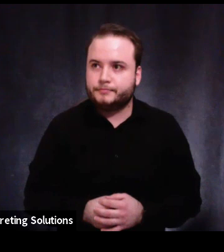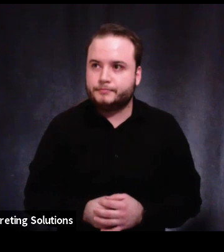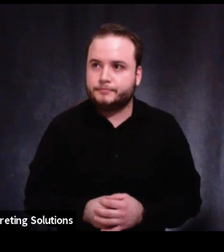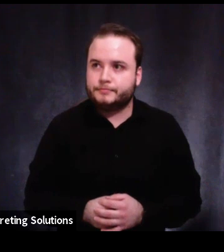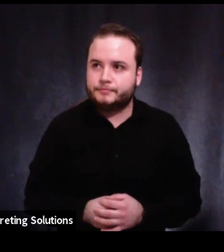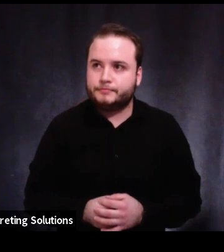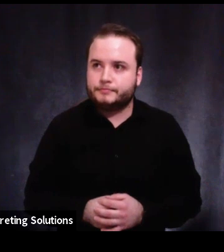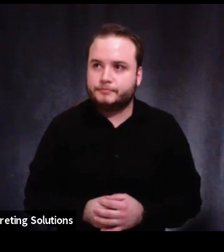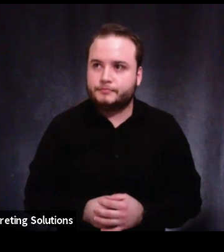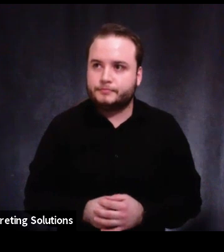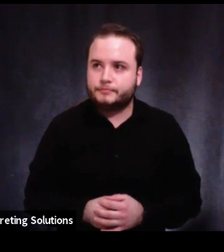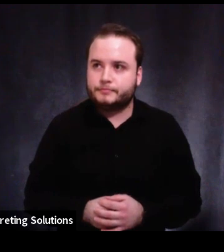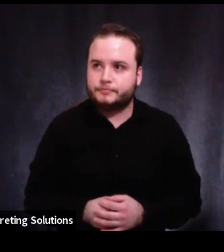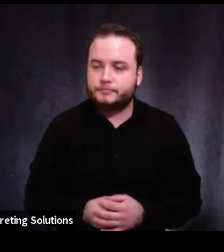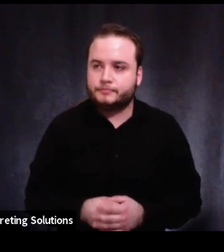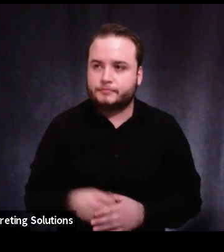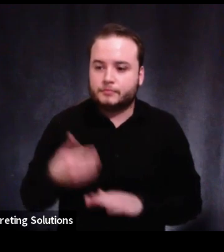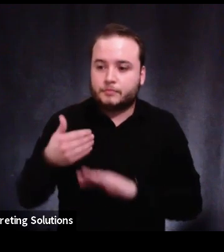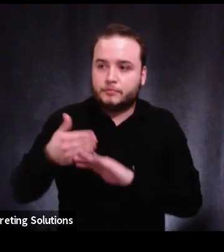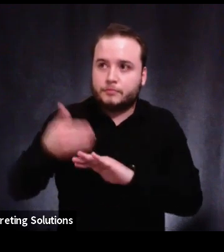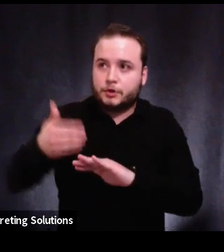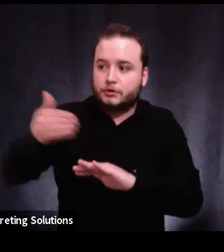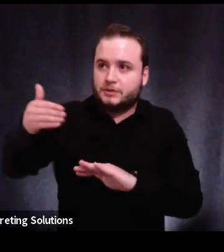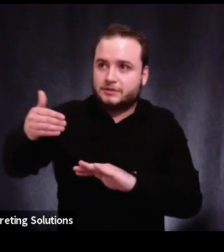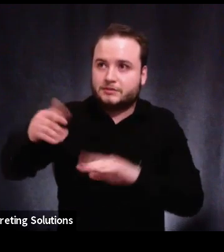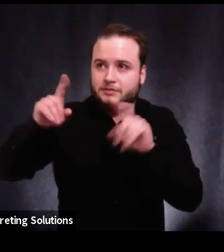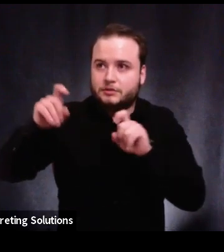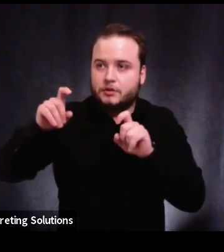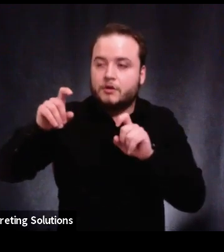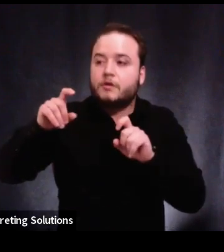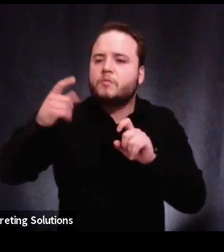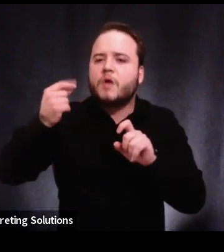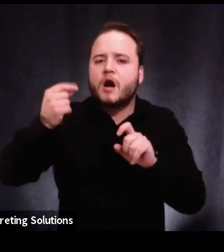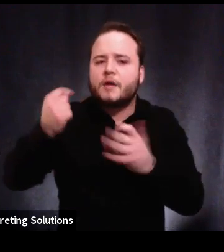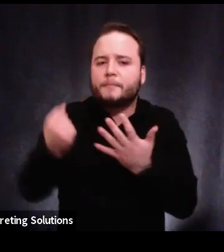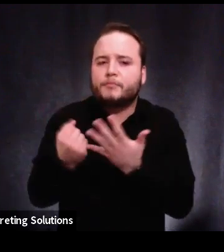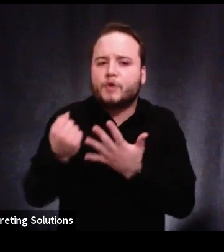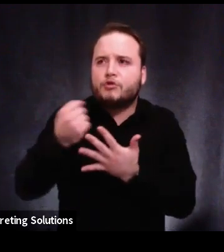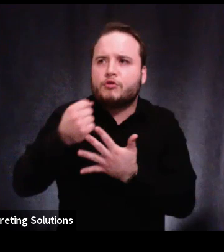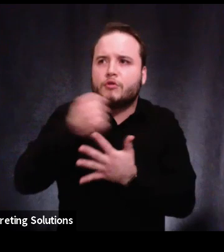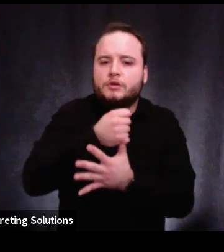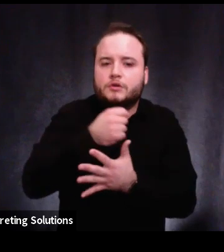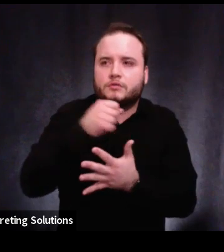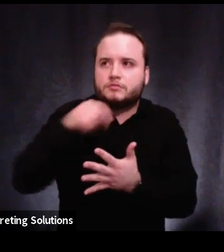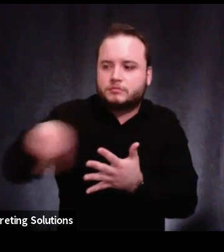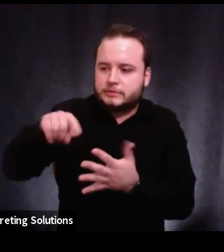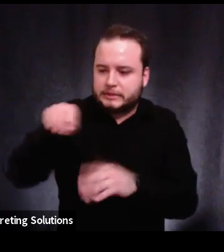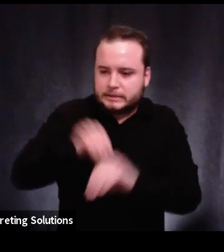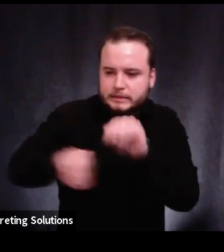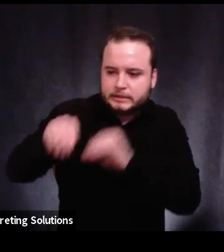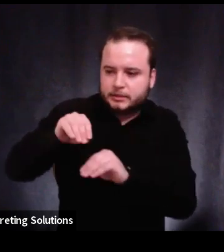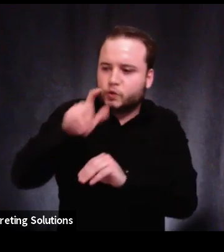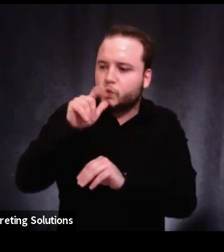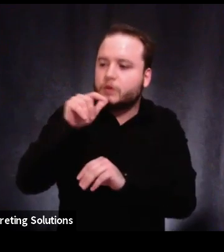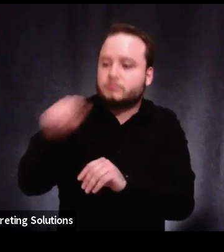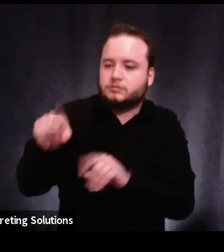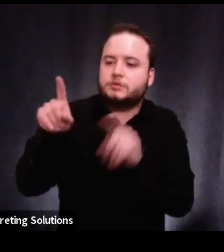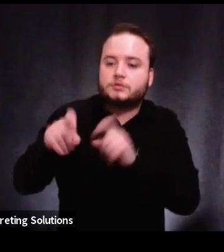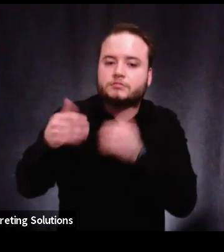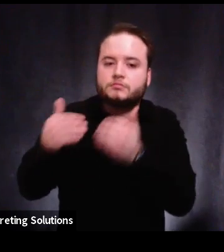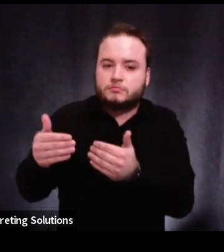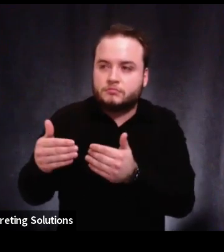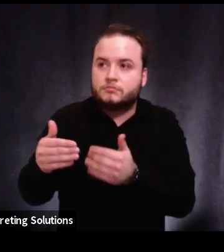testing, and when we started to prioritize, we explained that the reason that we're doing this is we want to make sure that as much as we want everyone to be